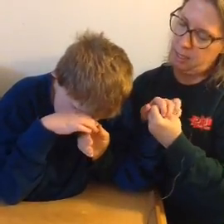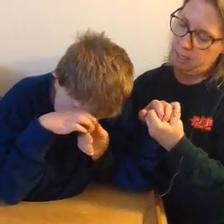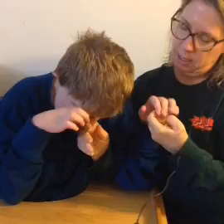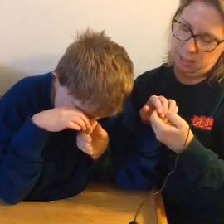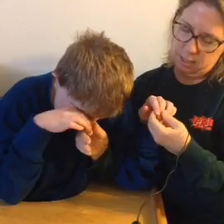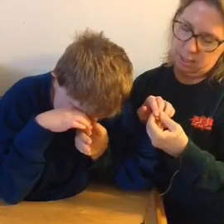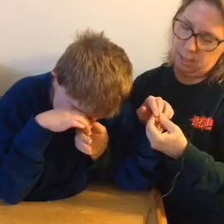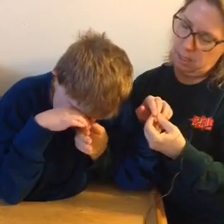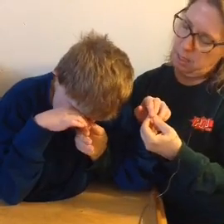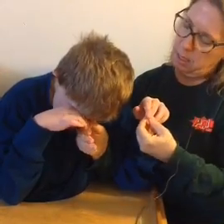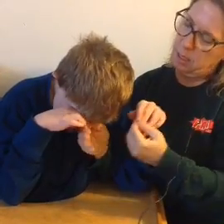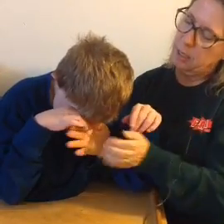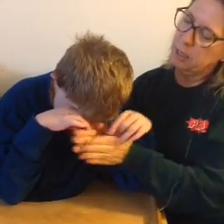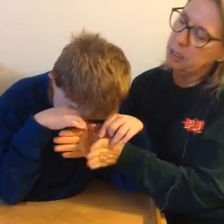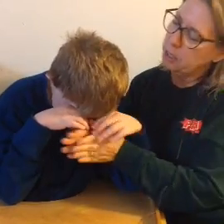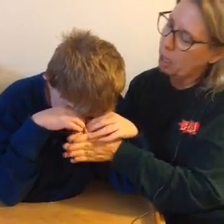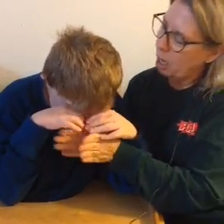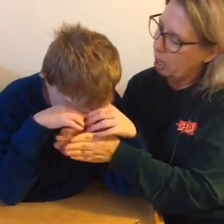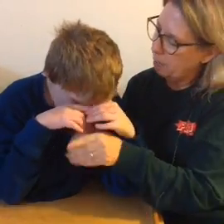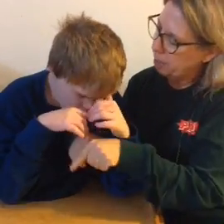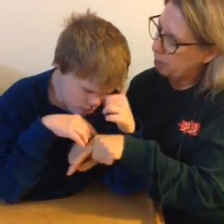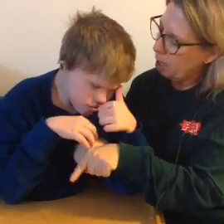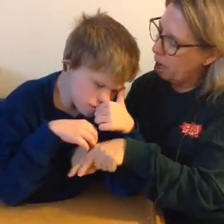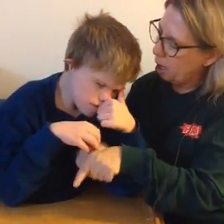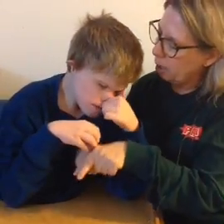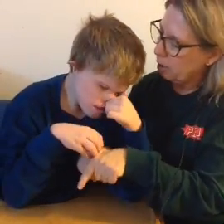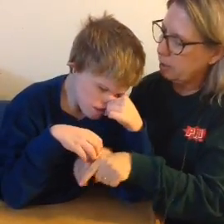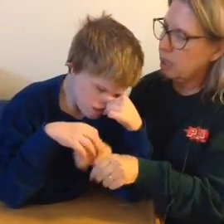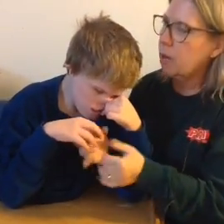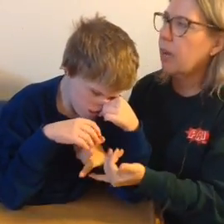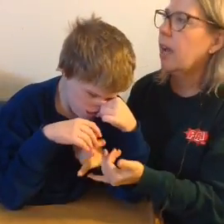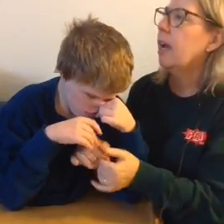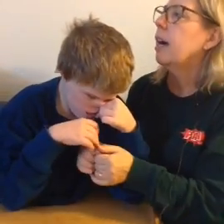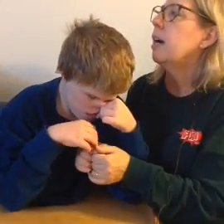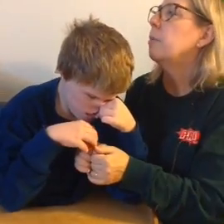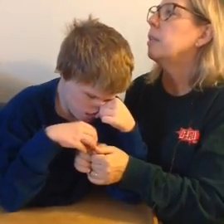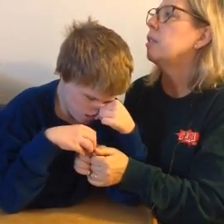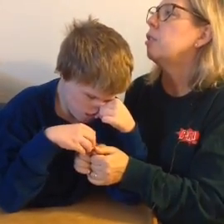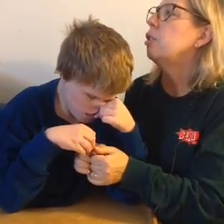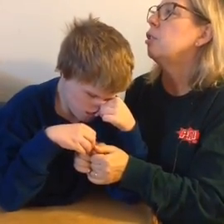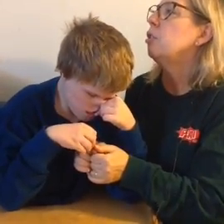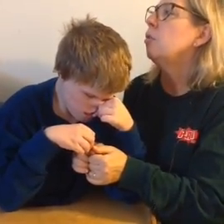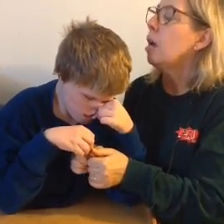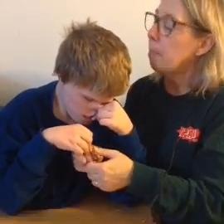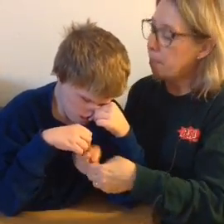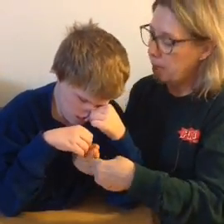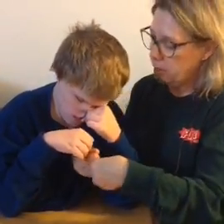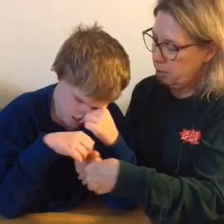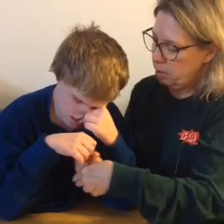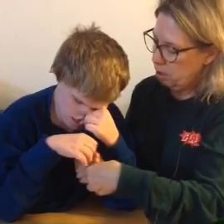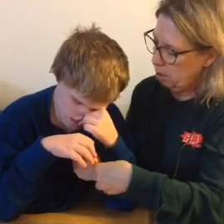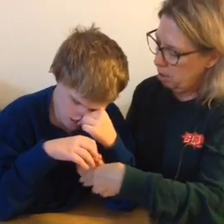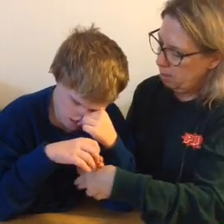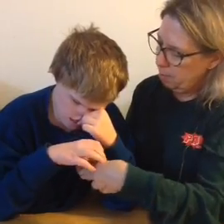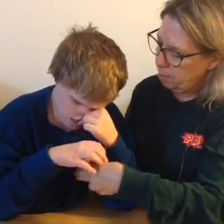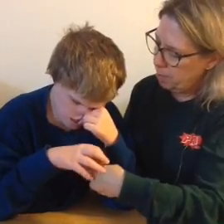S. Good job. Socks. Okay, let's do belt.